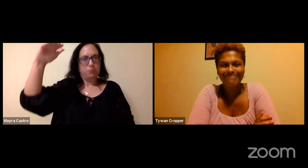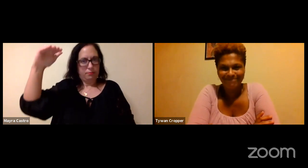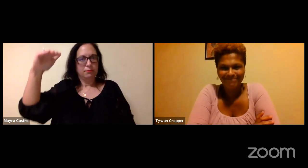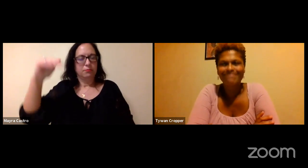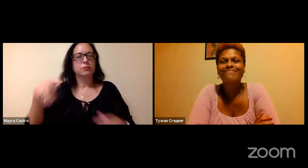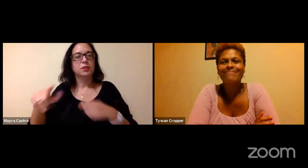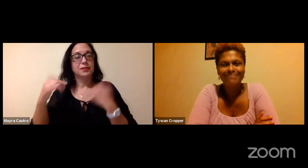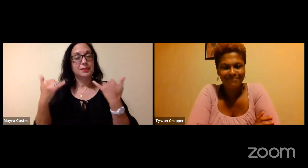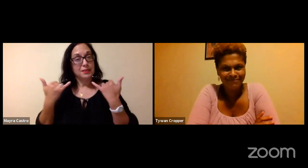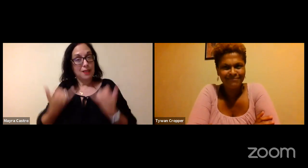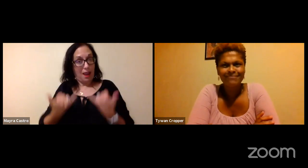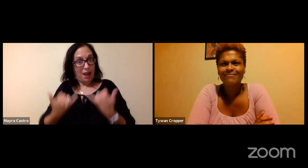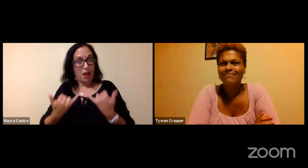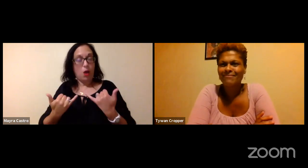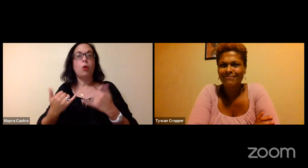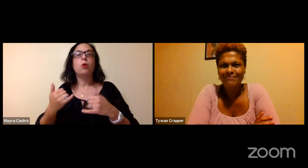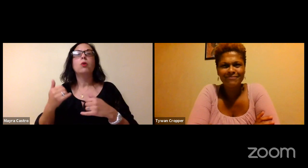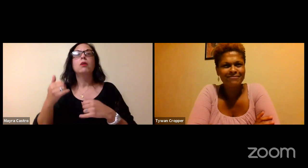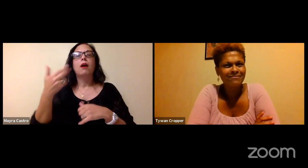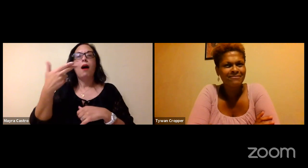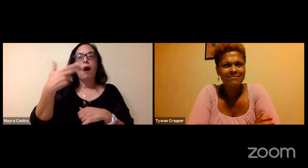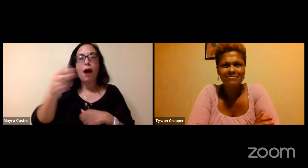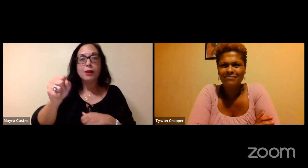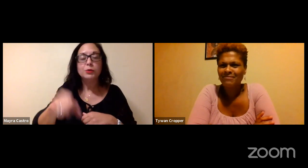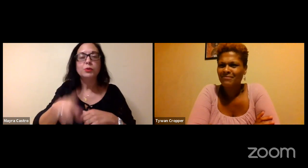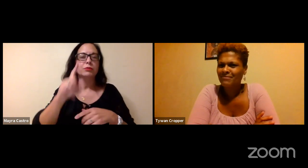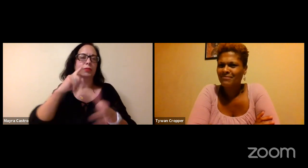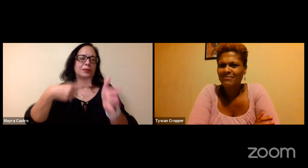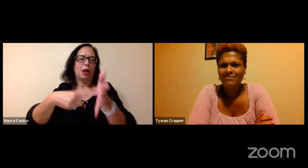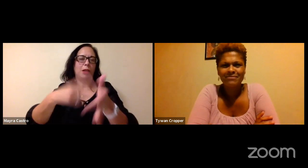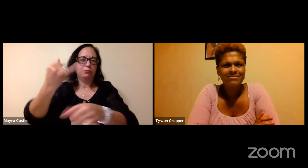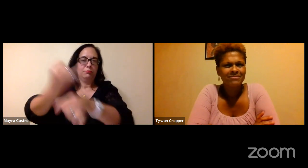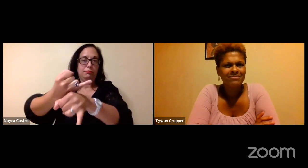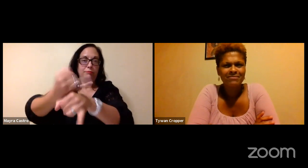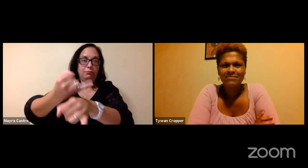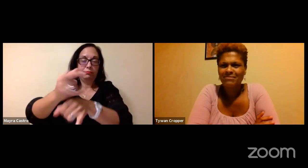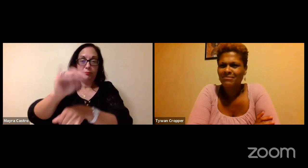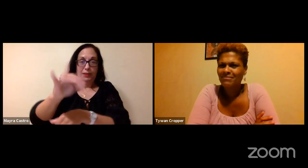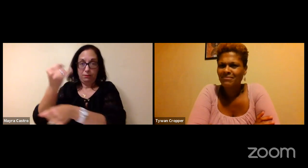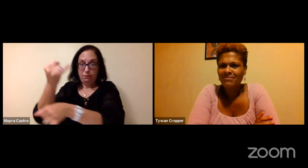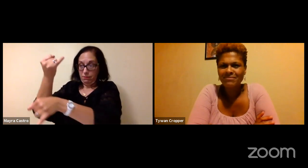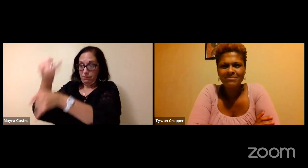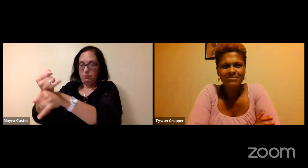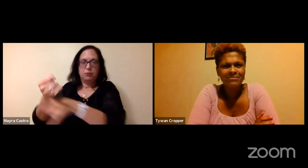And I do want to reference again about there are not enough resources out there.